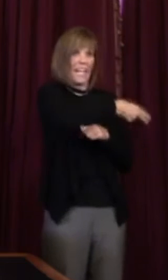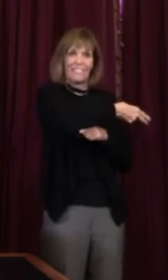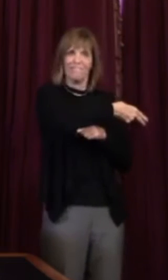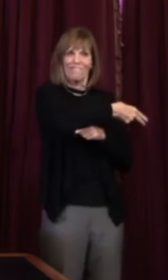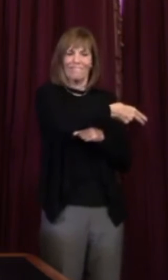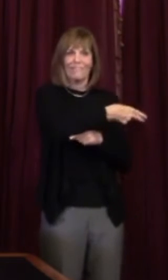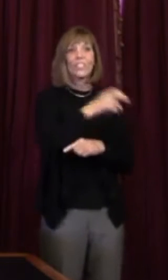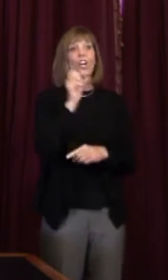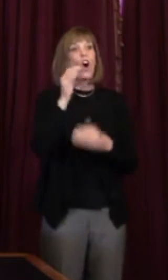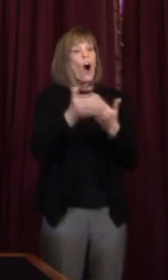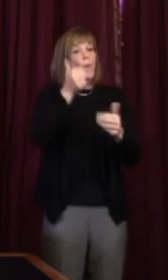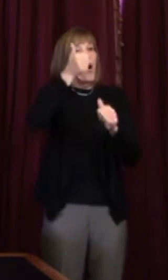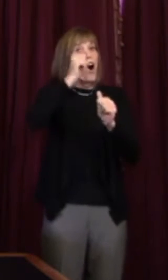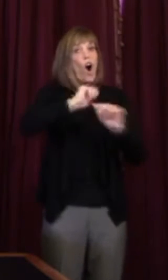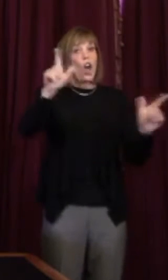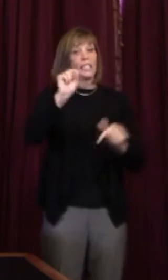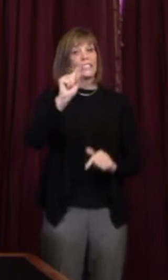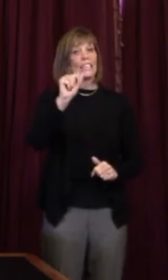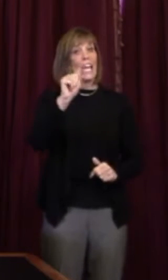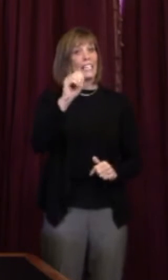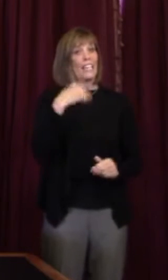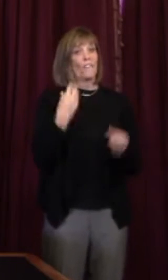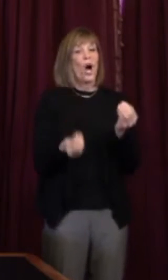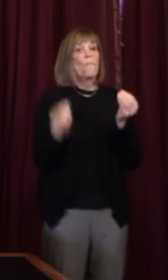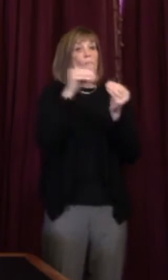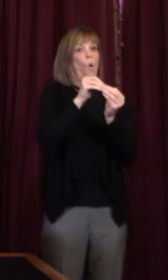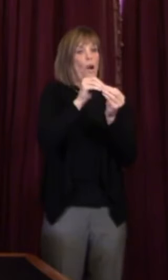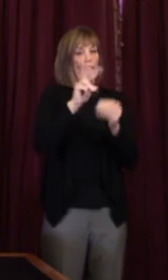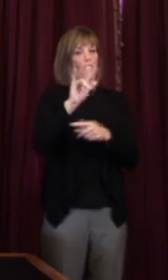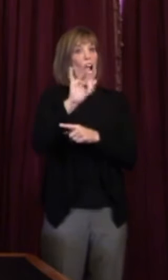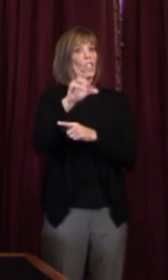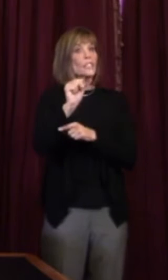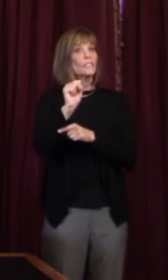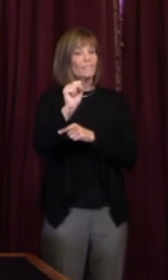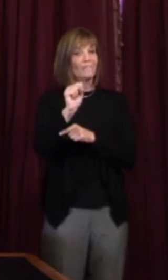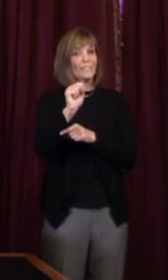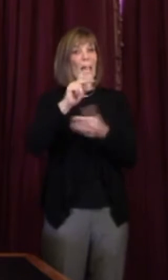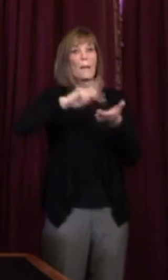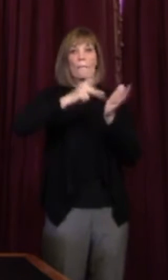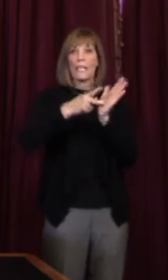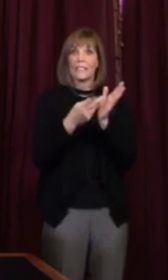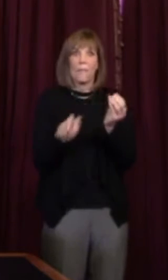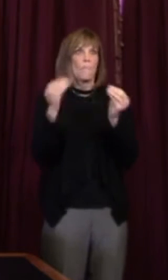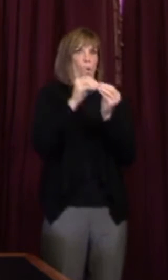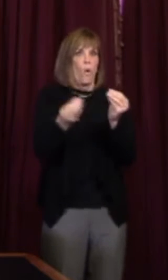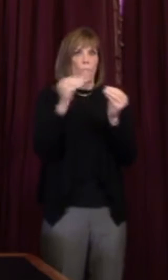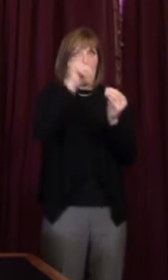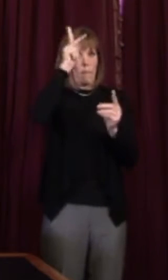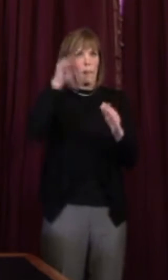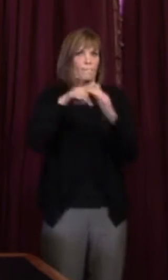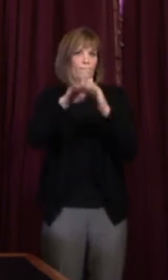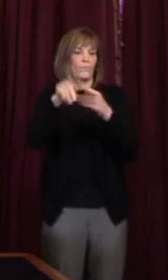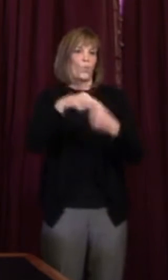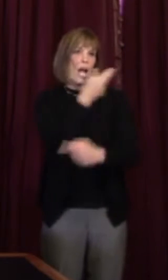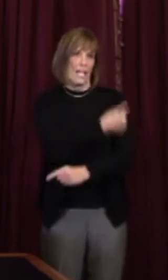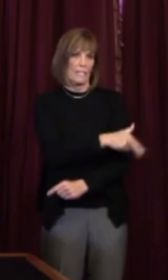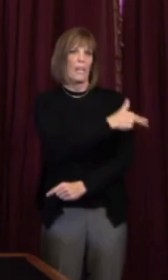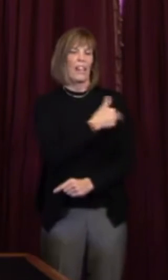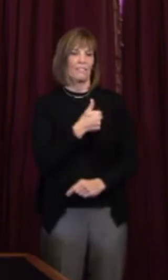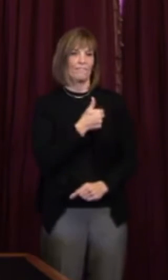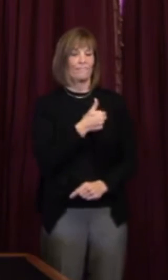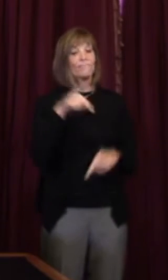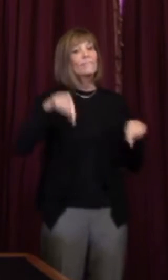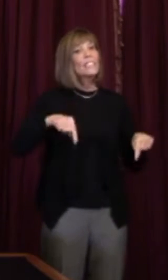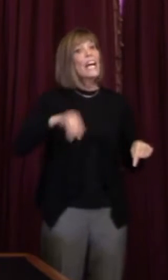And in almost every state, increased virus activity is resulting in rising hospitalizations. Here in